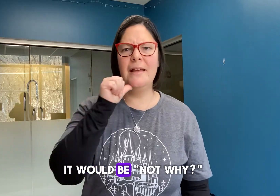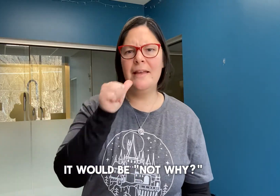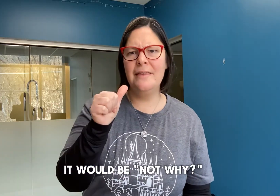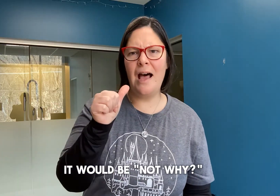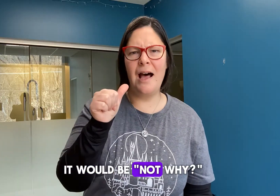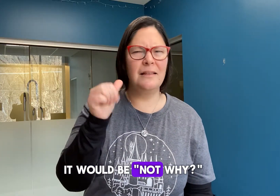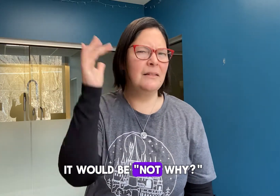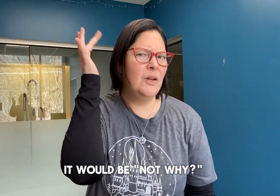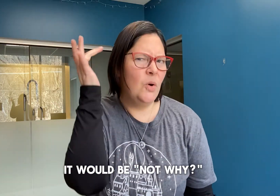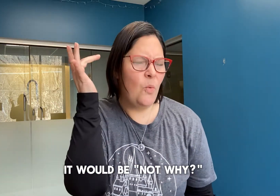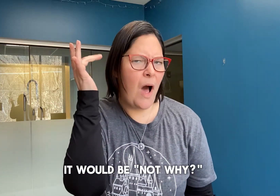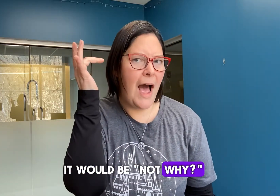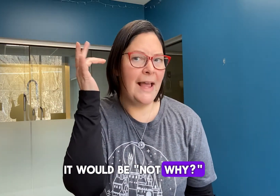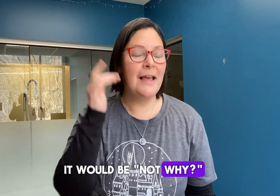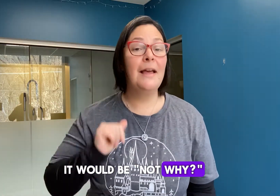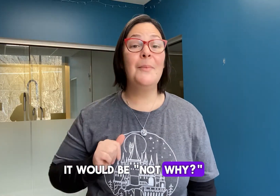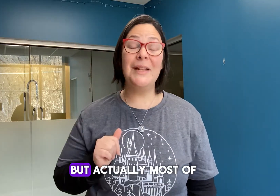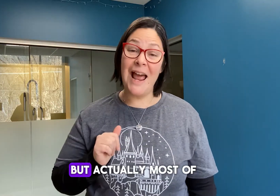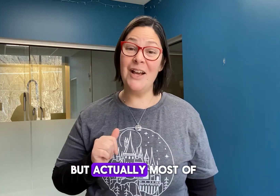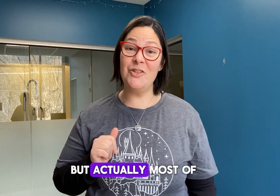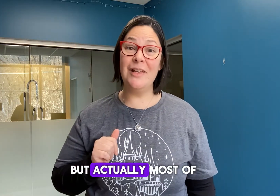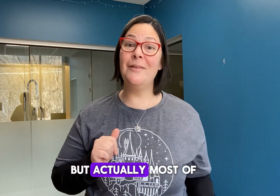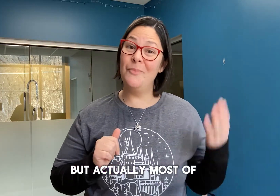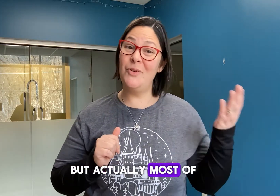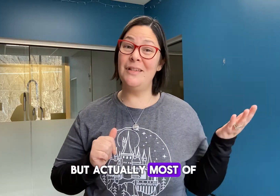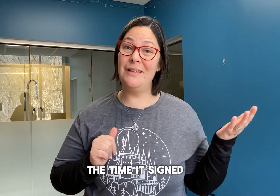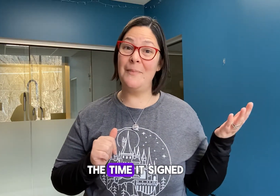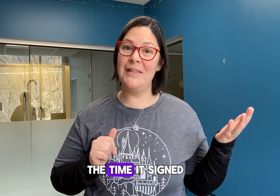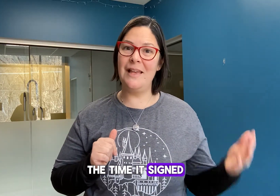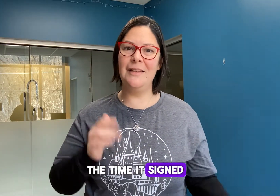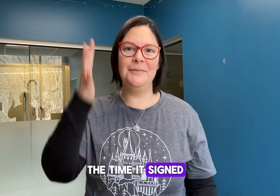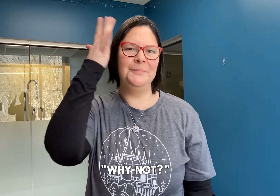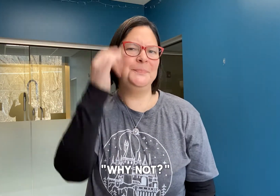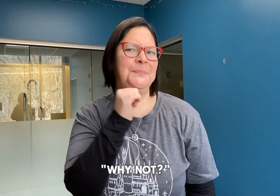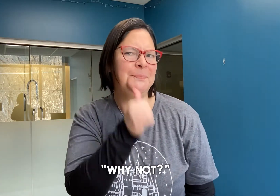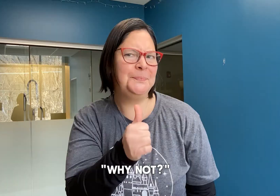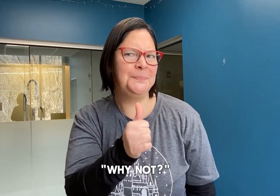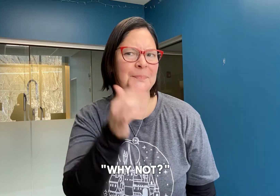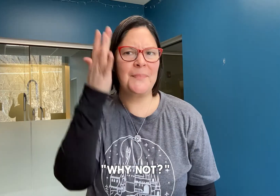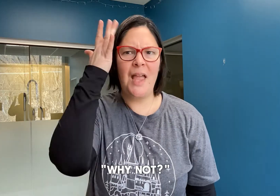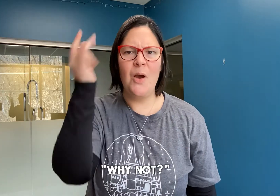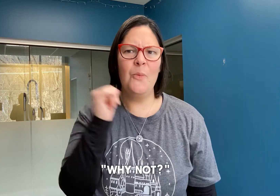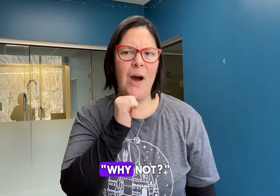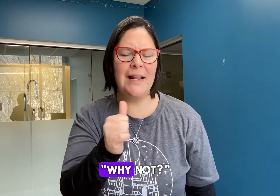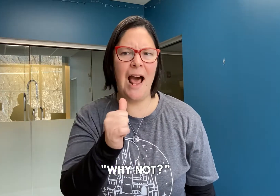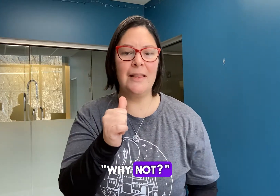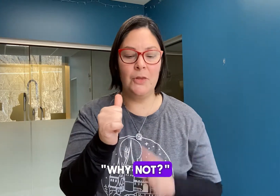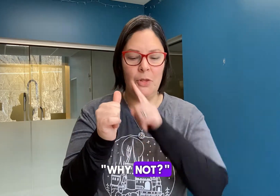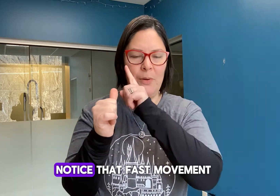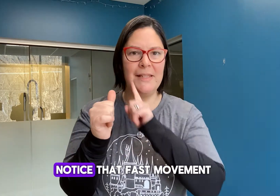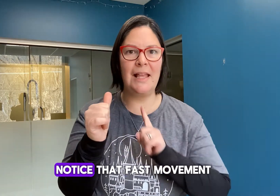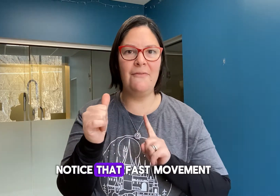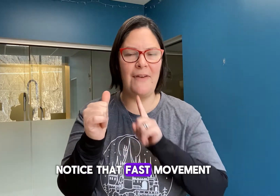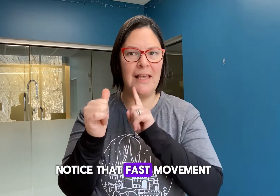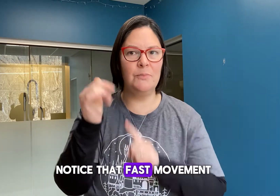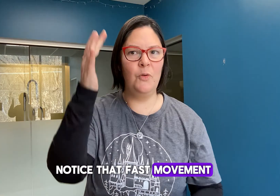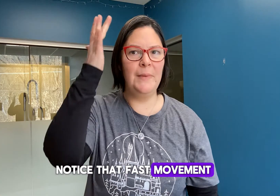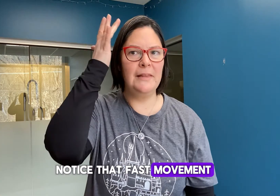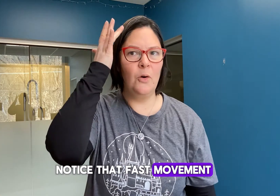not, why? But actually, most of the time it's signed Why not? Notice that fast movement. The